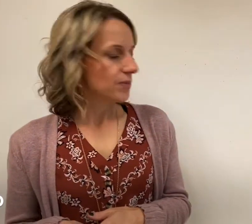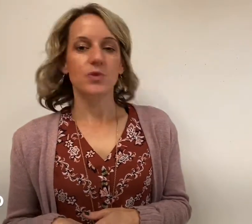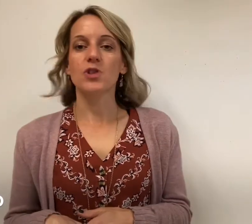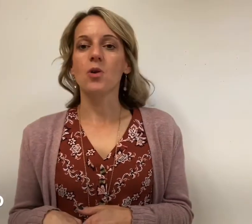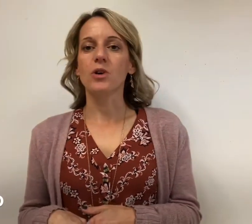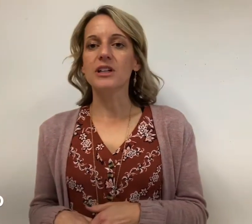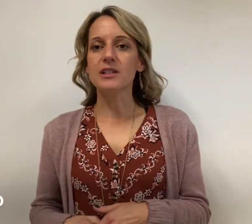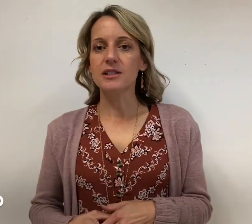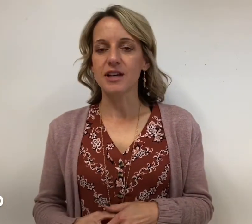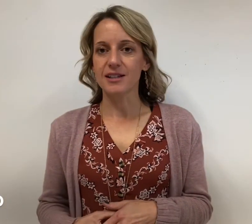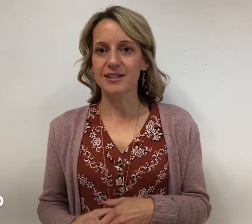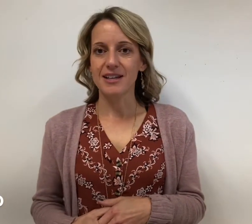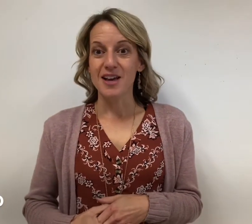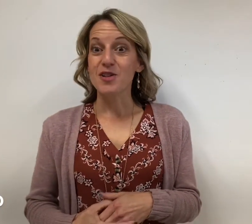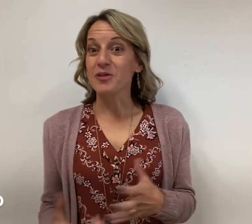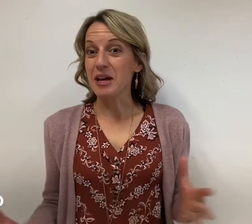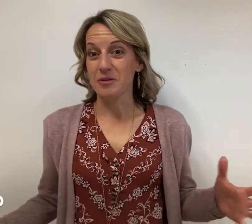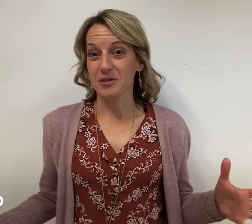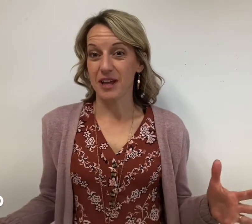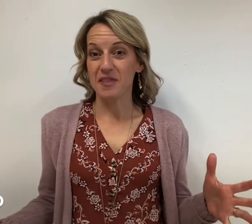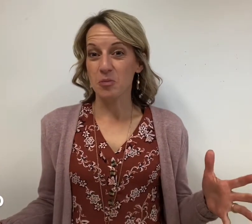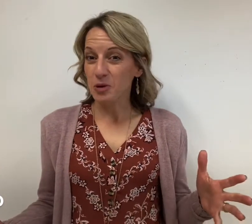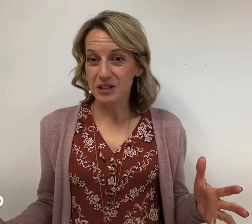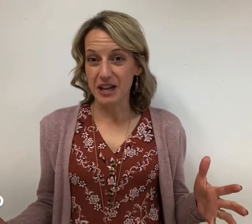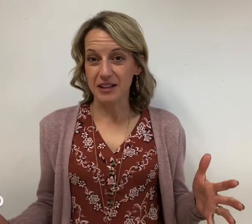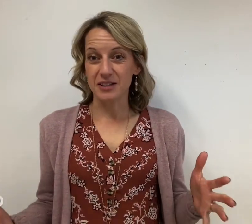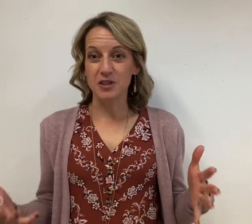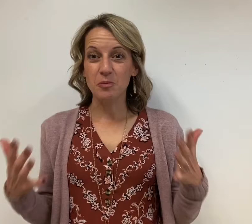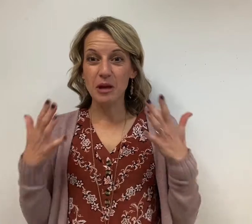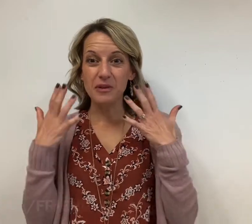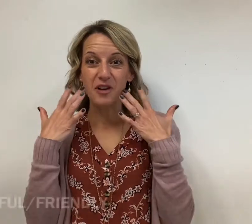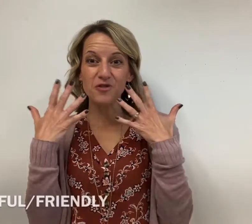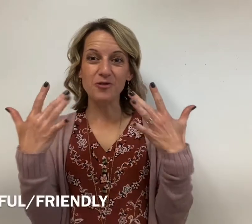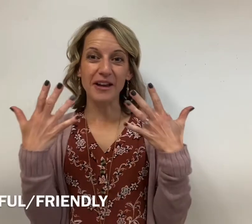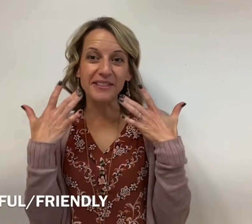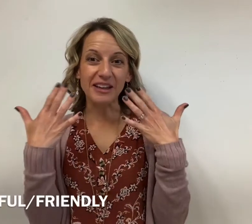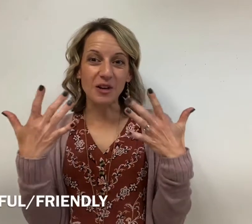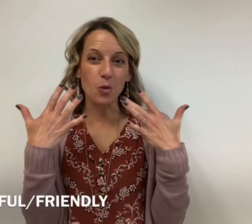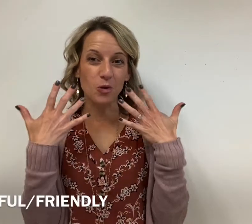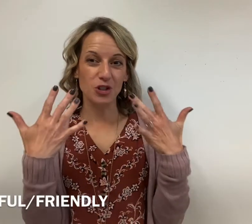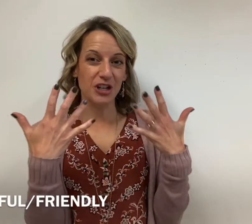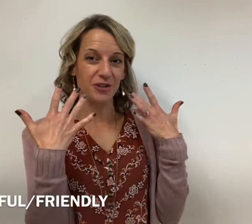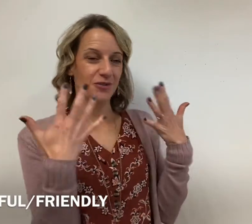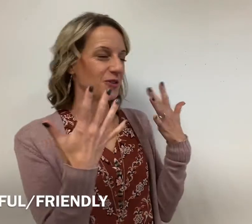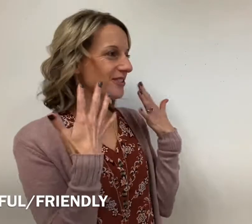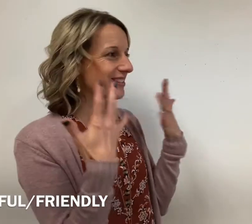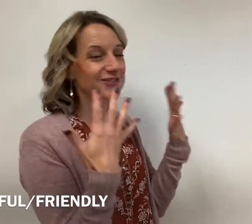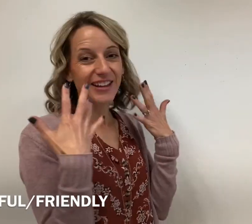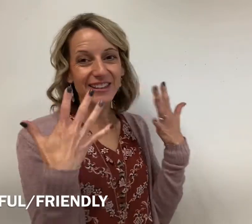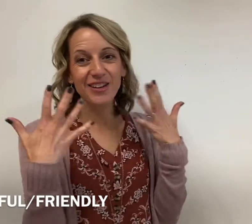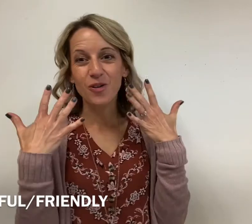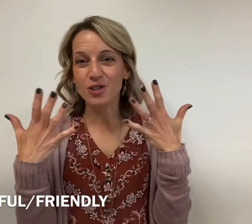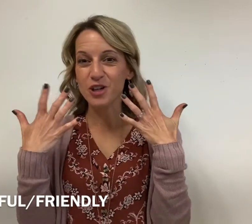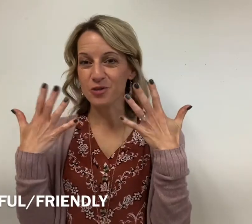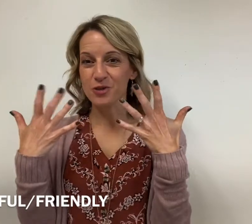So we're gonna discuss your neighbors and their personalities. So maybe they're friendly or cheerful